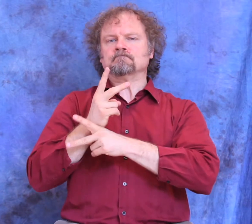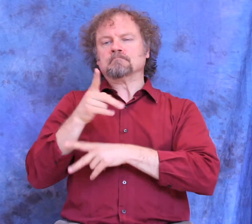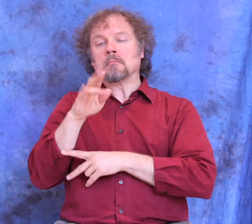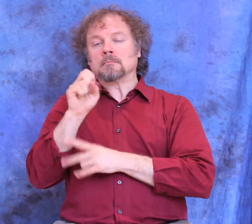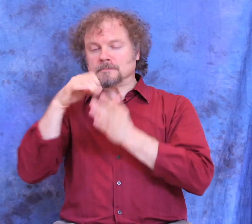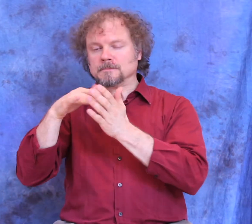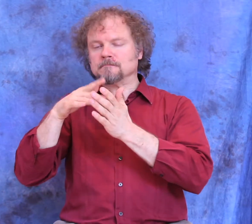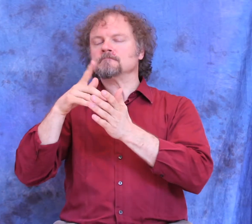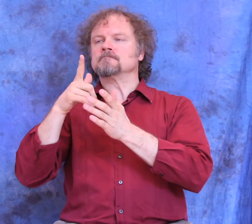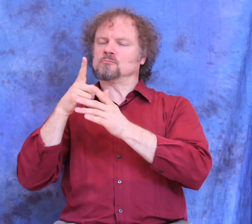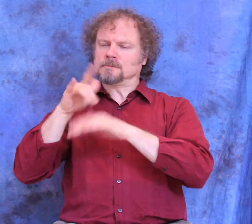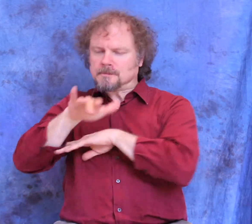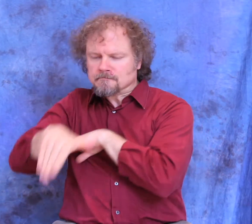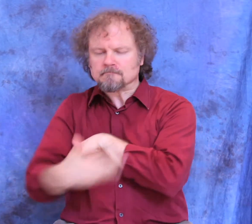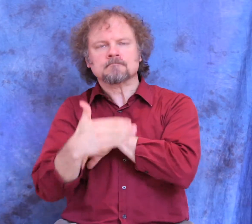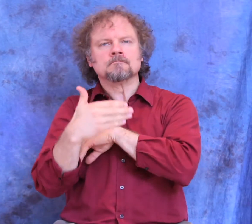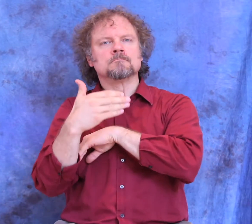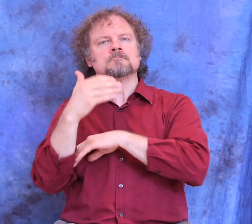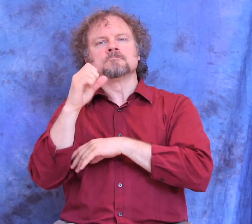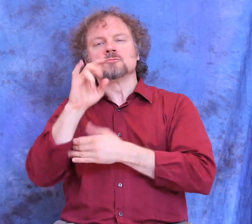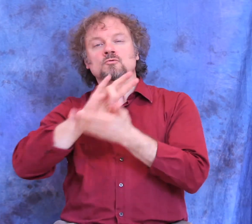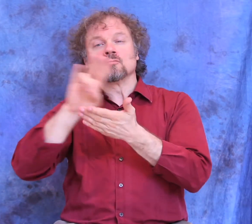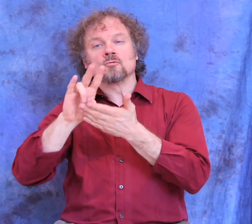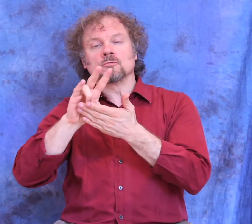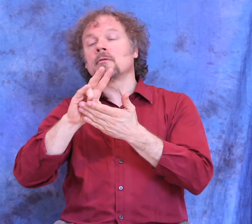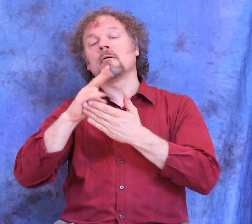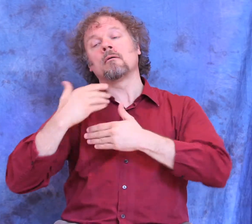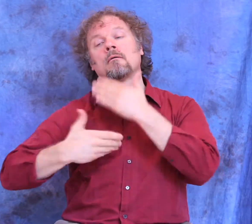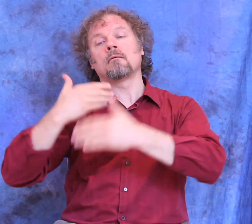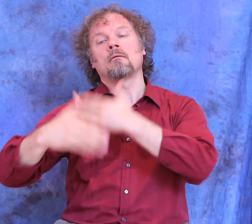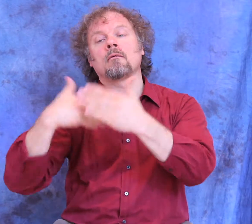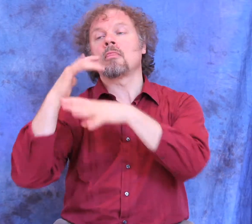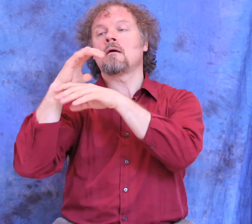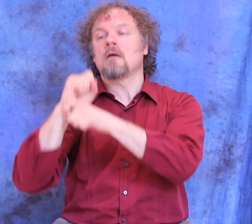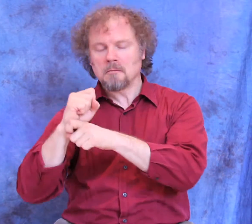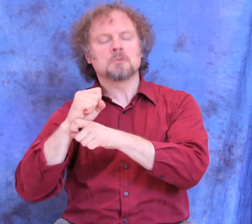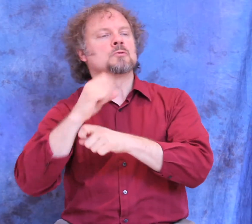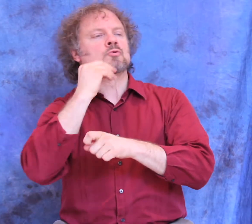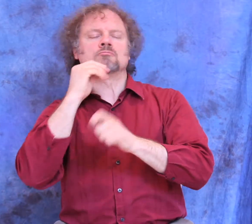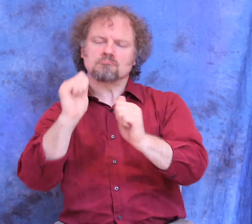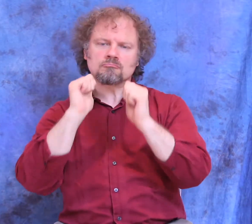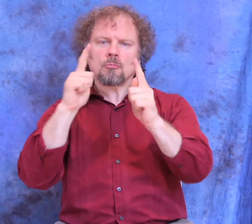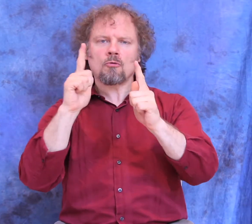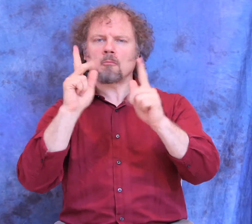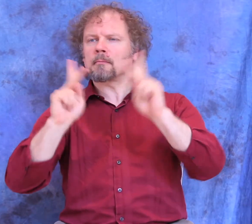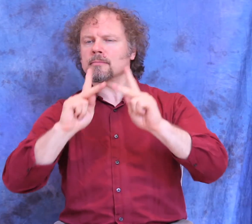Torah throughout the night of Shavuos. In later generations, the custom was adopted by Jews of all walks of life and level